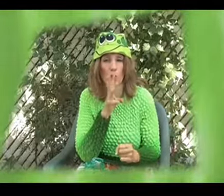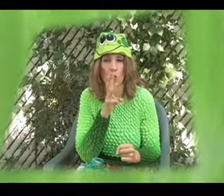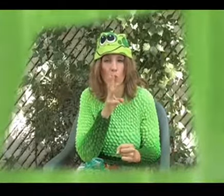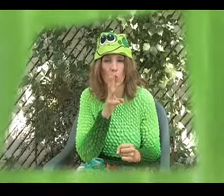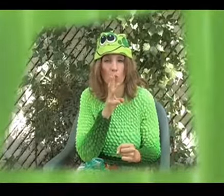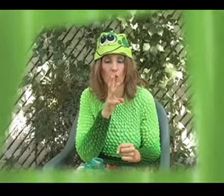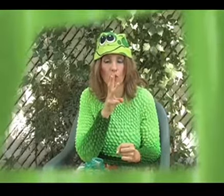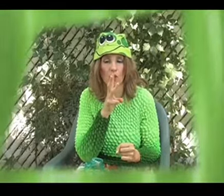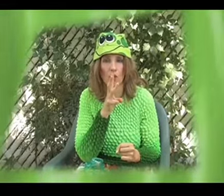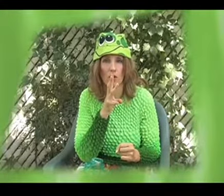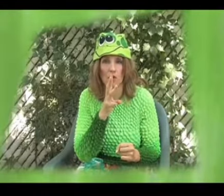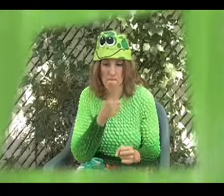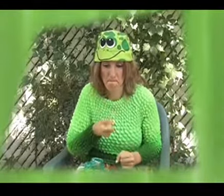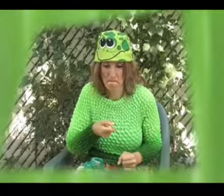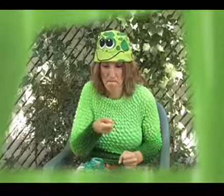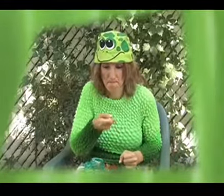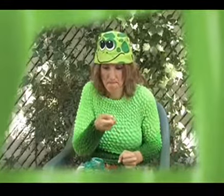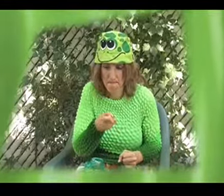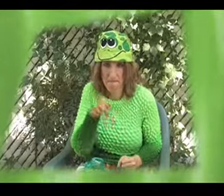cold pan of water.